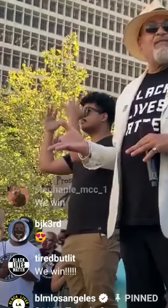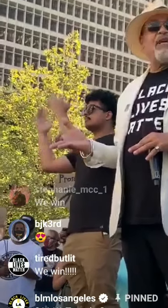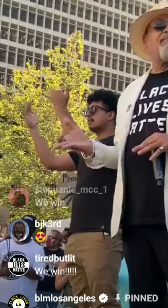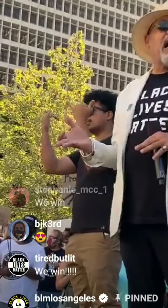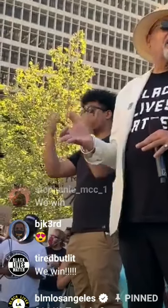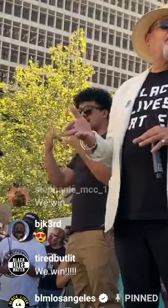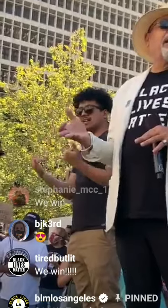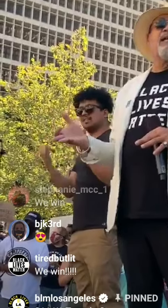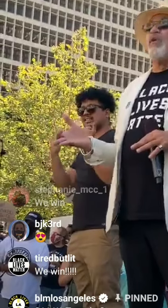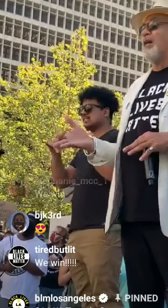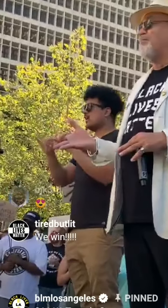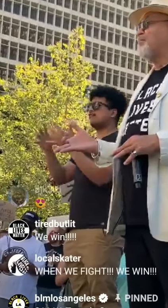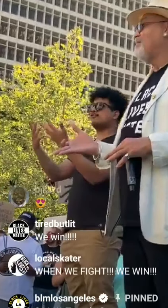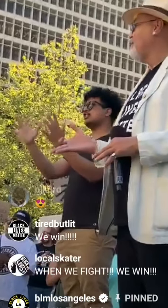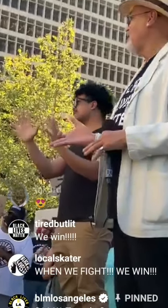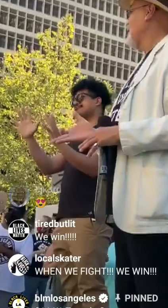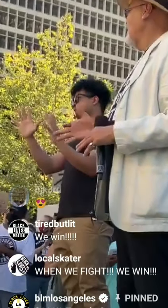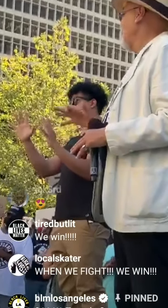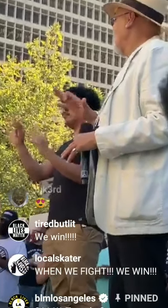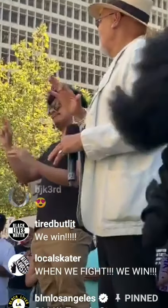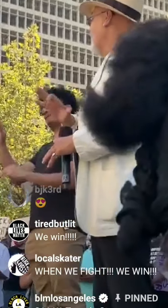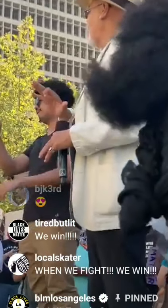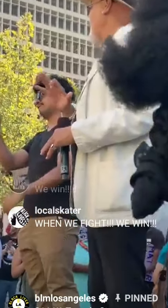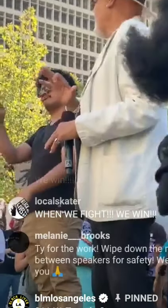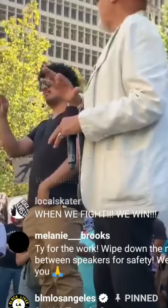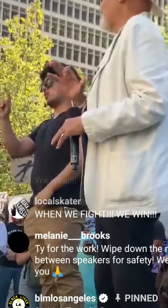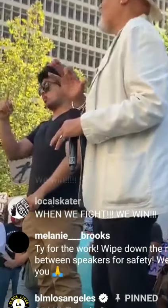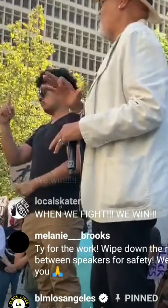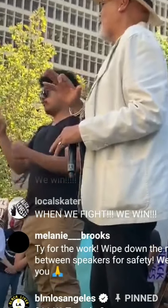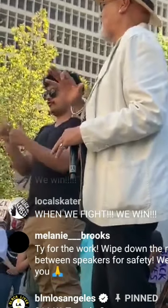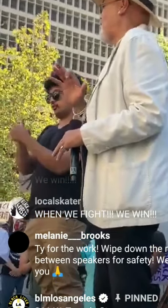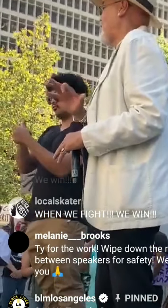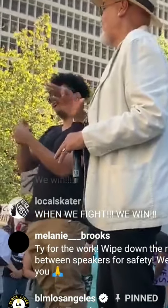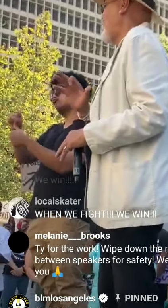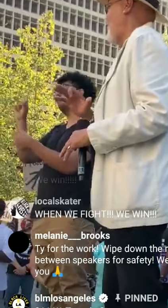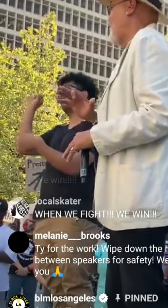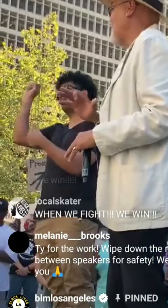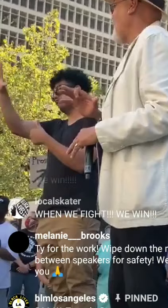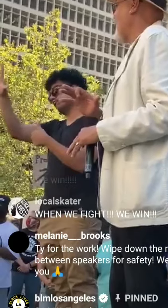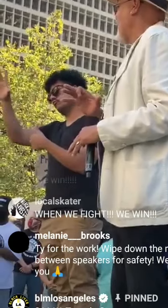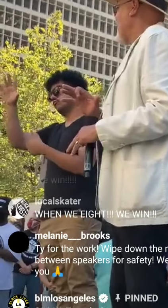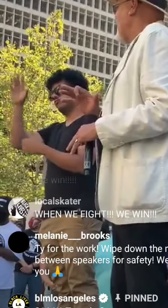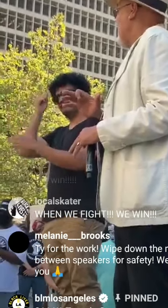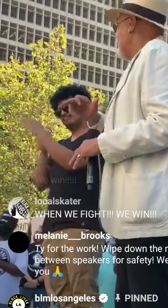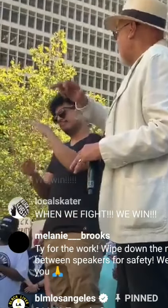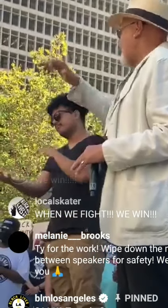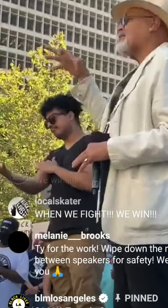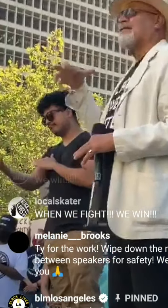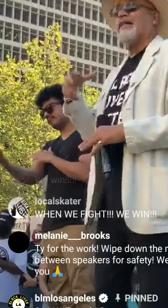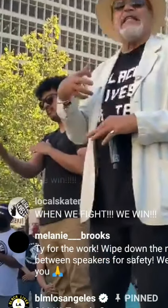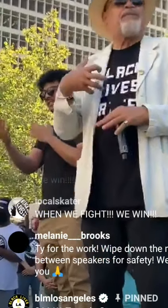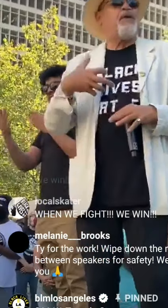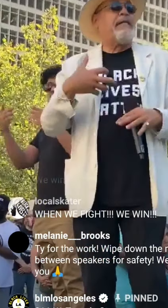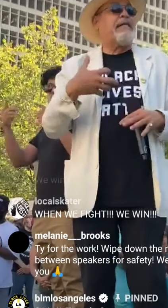But we have not completely won. One of the things I simply wanted to share with you all is